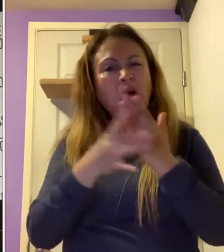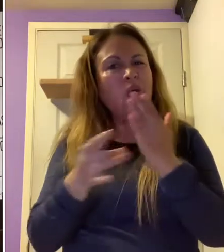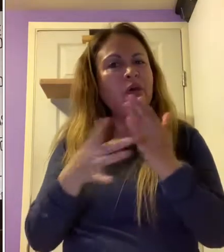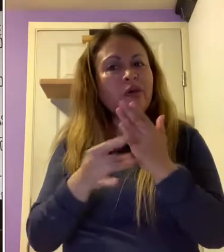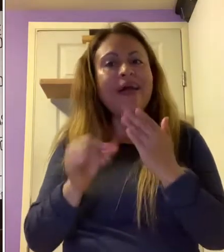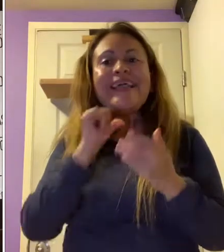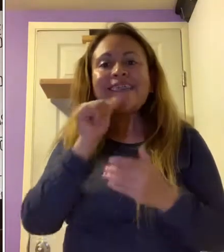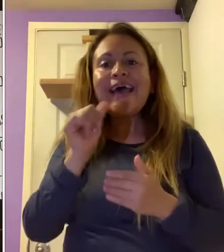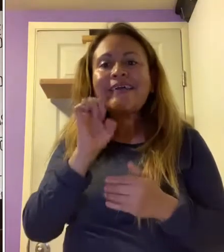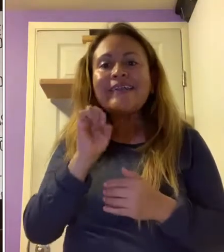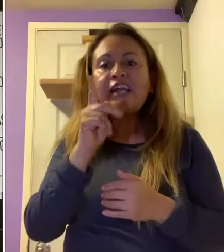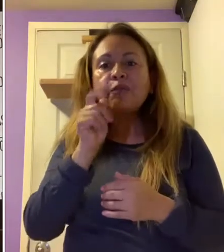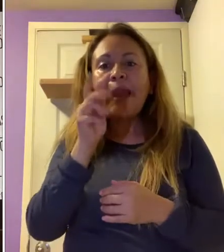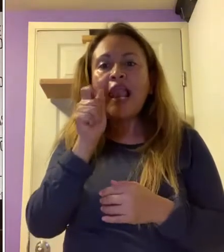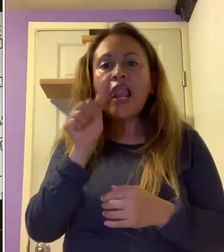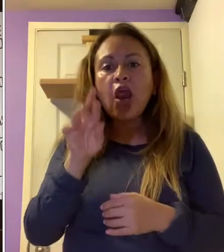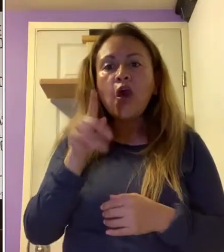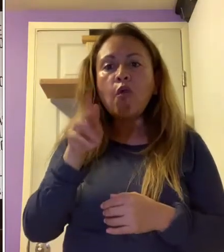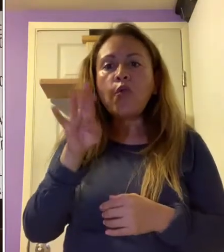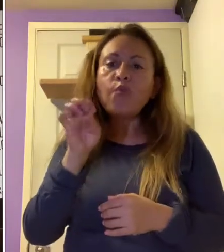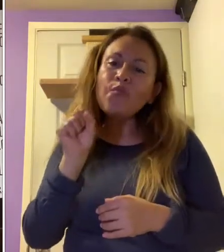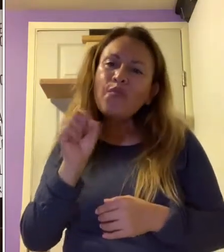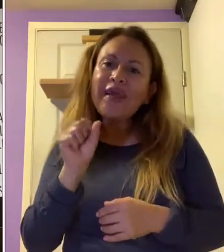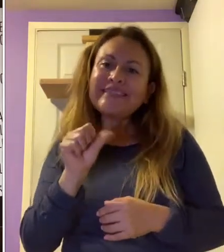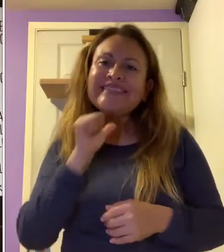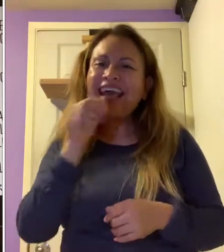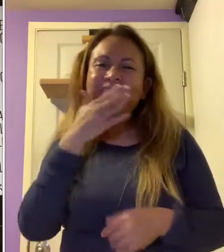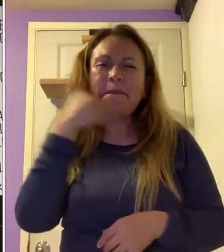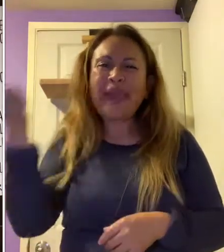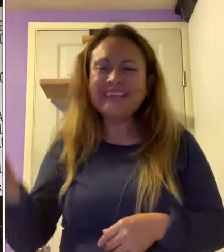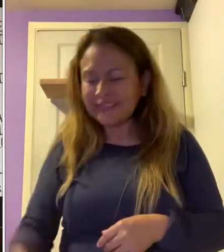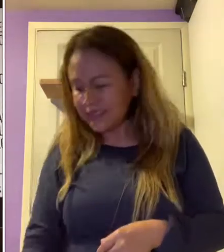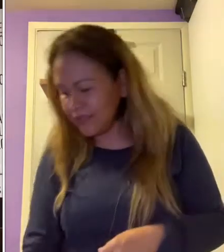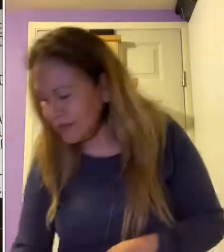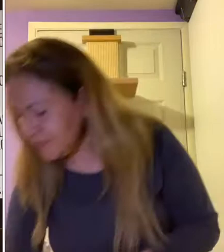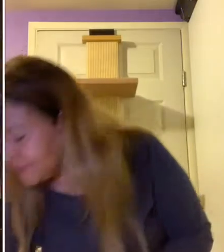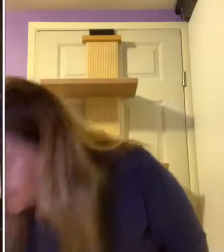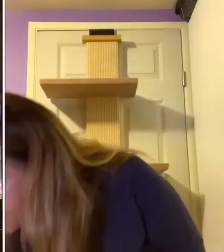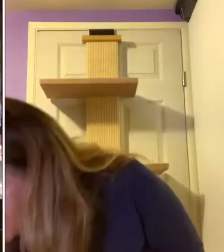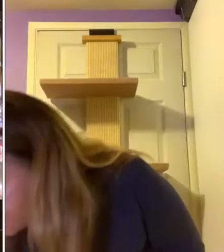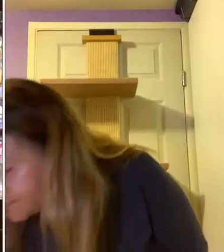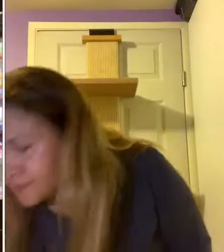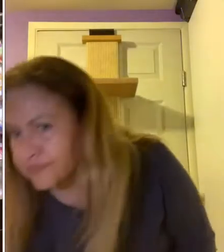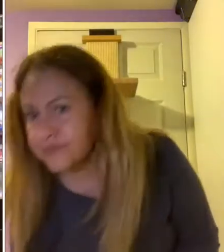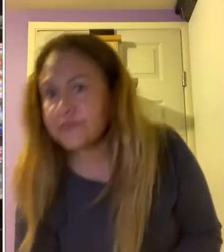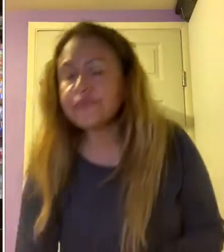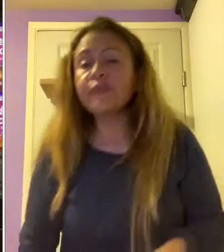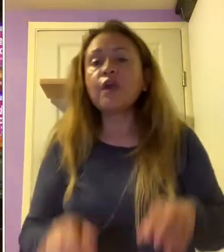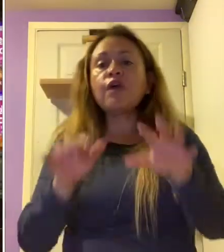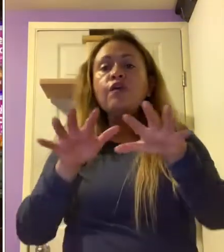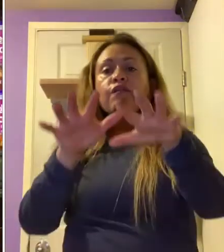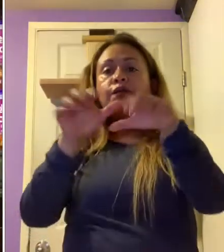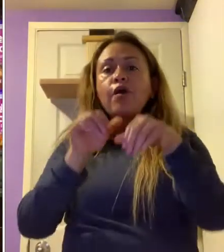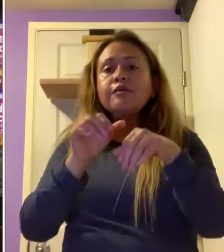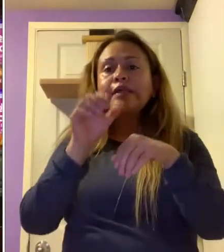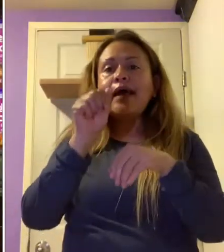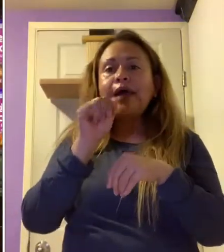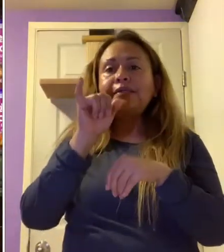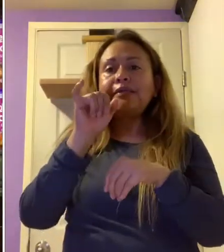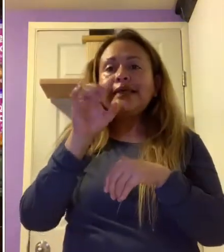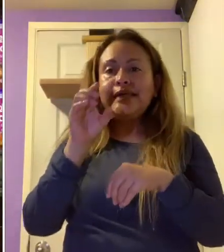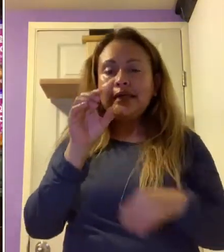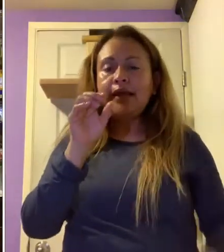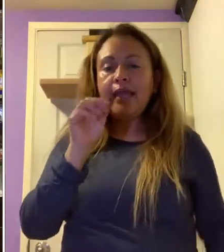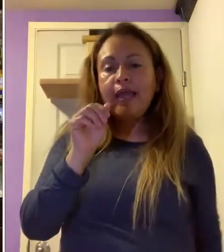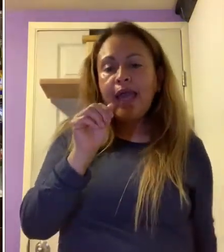of regions here. And they have a bunch of preservatives, so not the best again. Let's talk about frozen acai really quick.